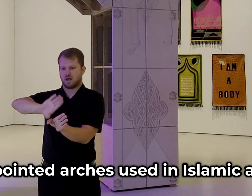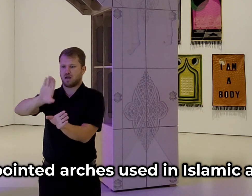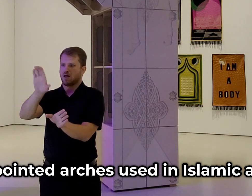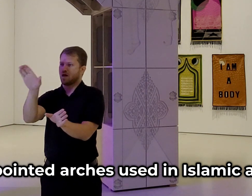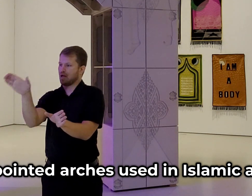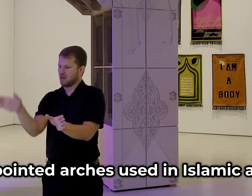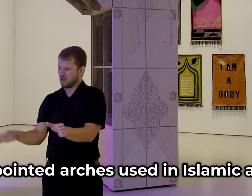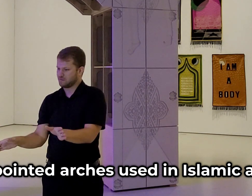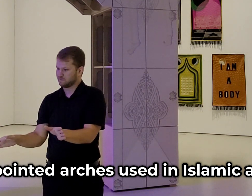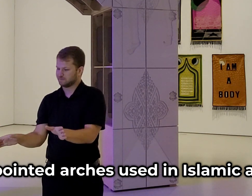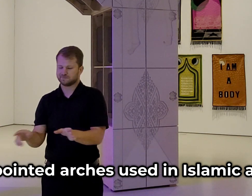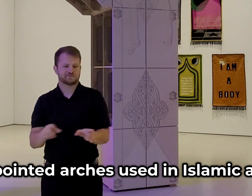in Islamic architecture.